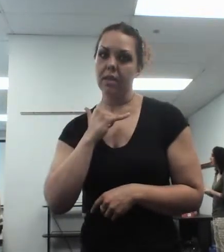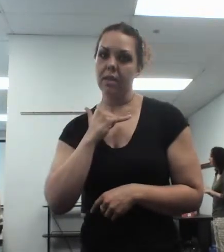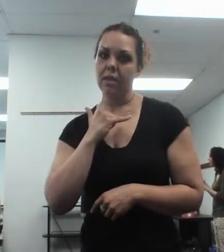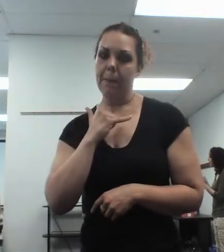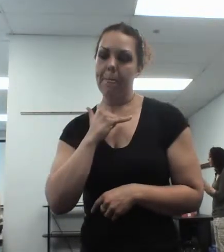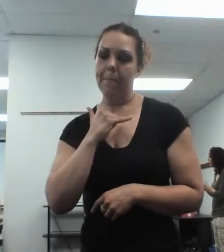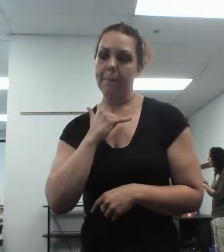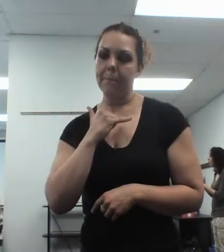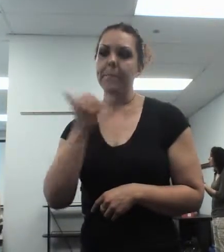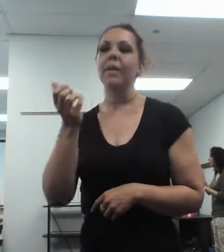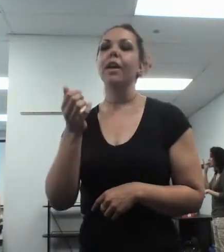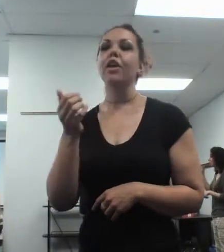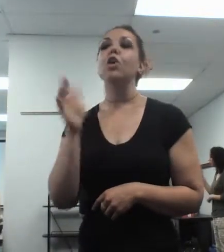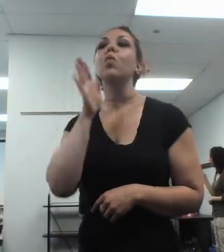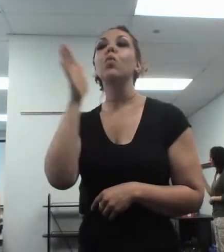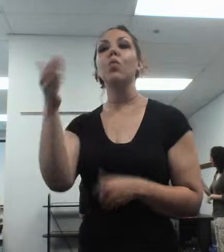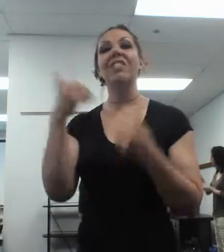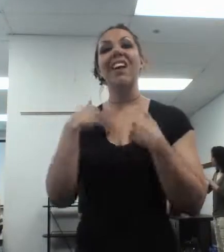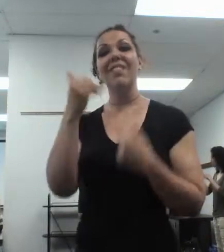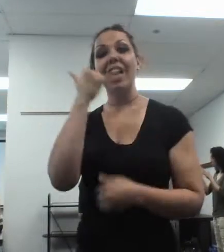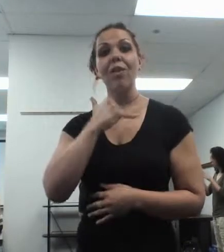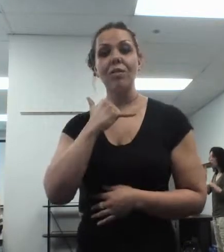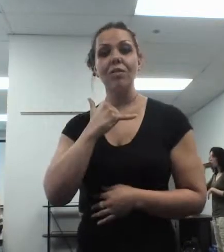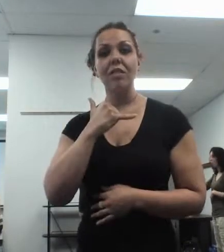interpret. So, yeah, I don't want to say,